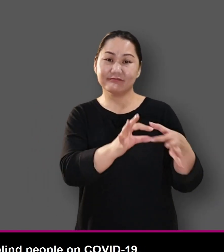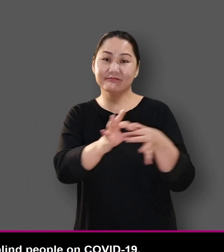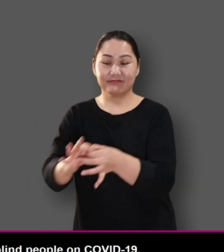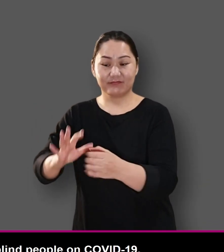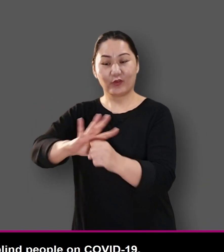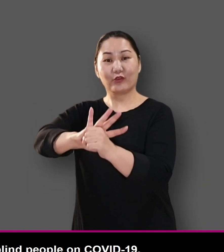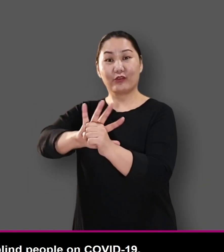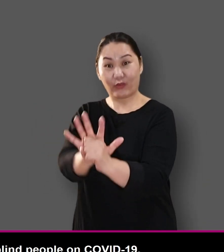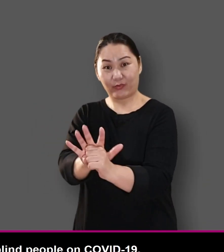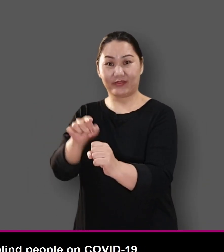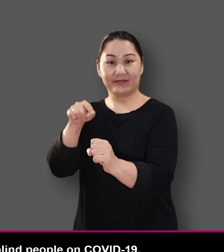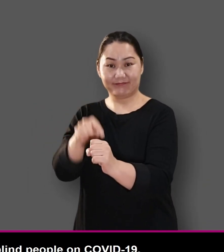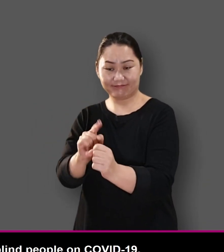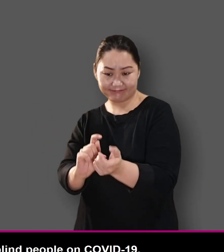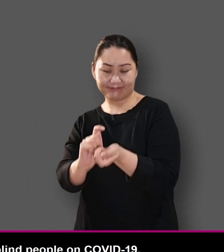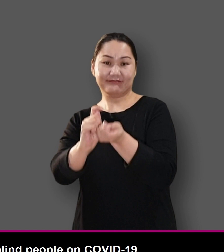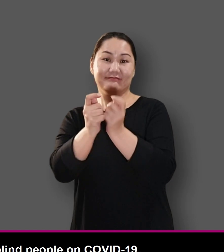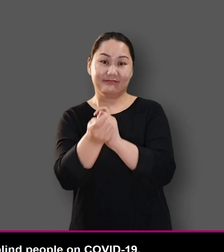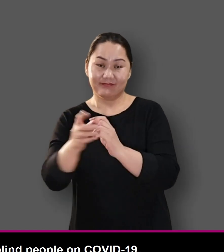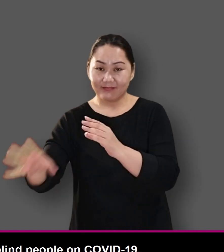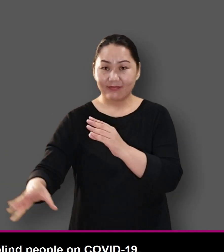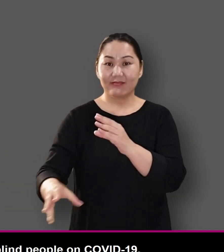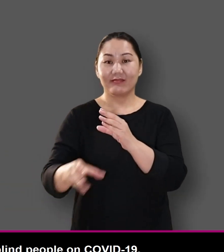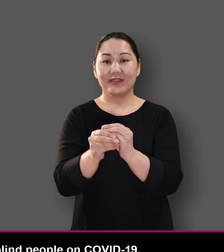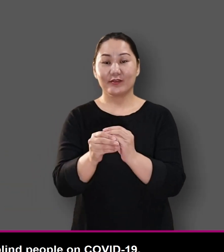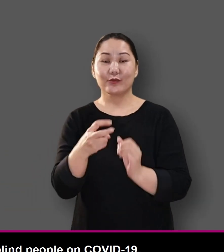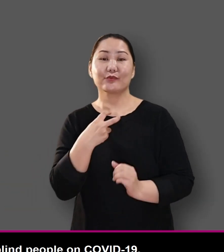in audio format for blind people on COVID-19.